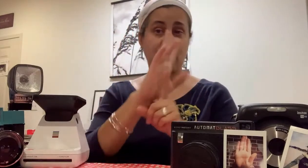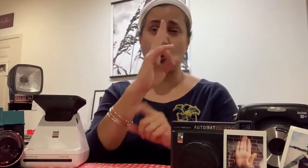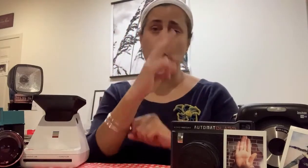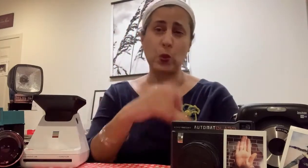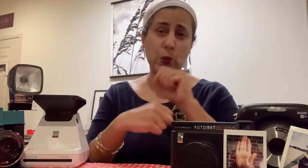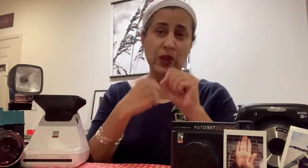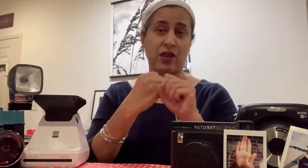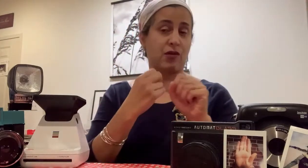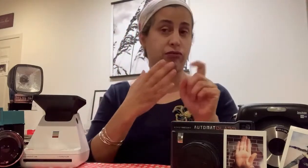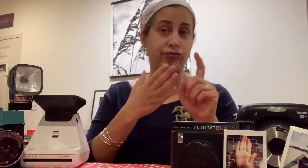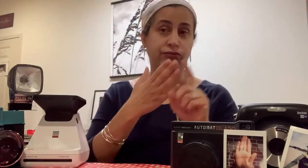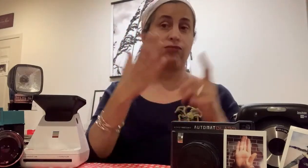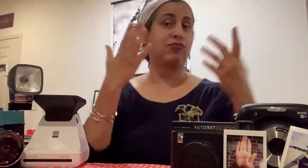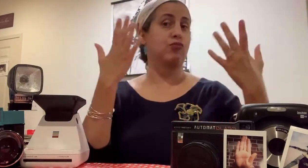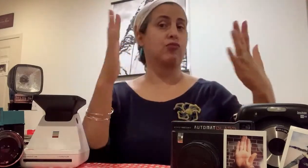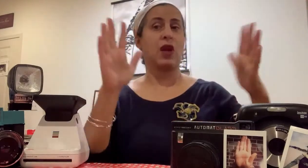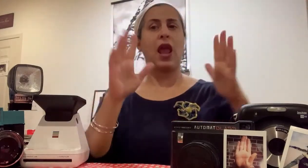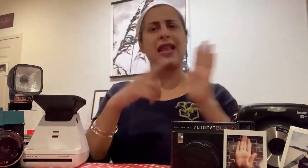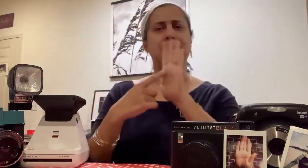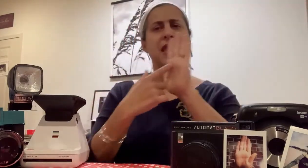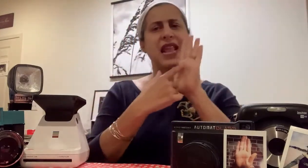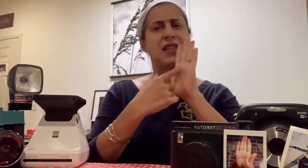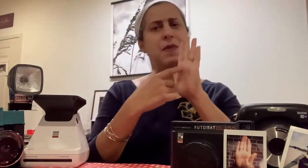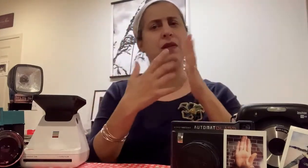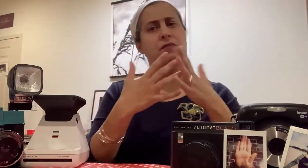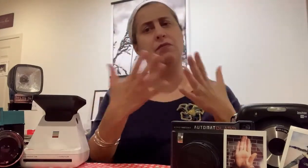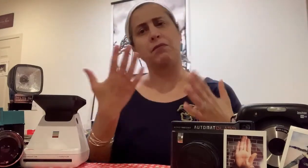And I worked on a project called Deaf Free Spirit.